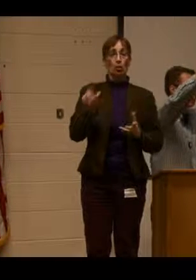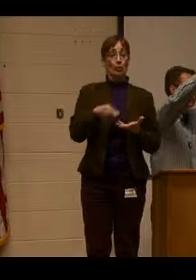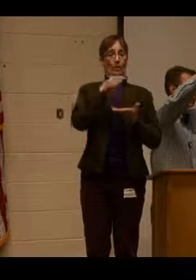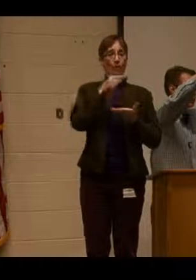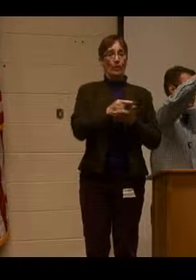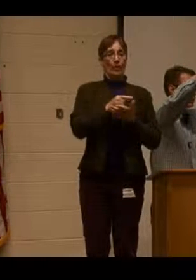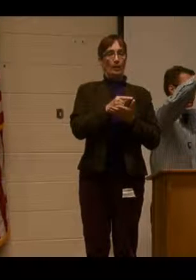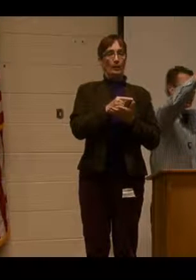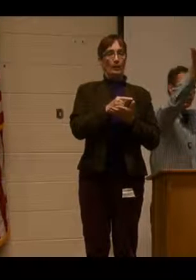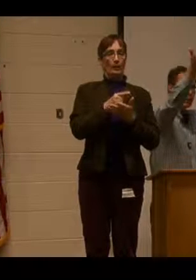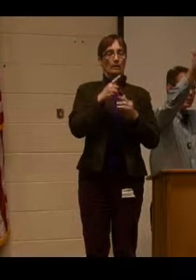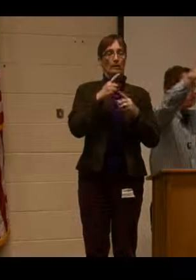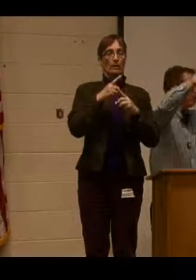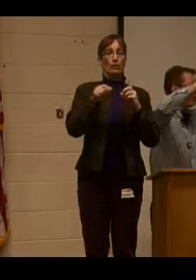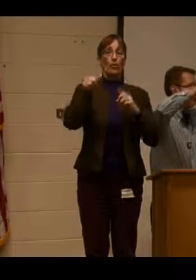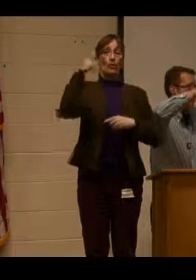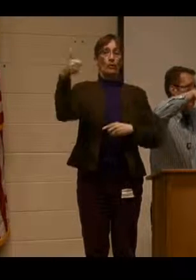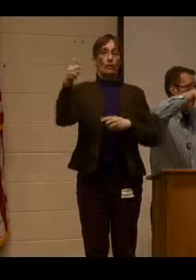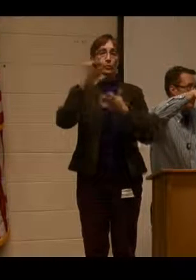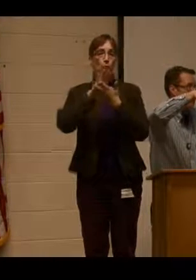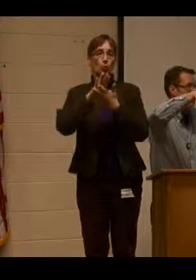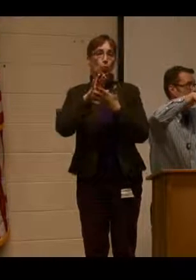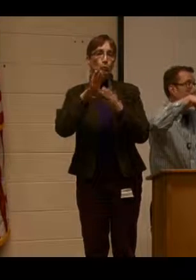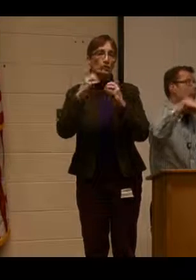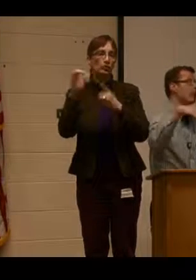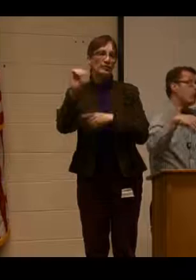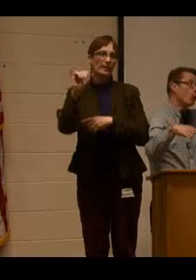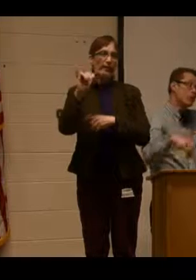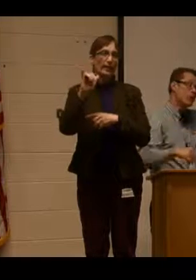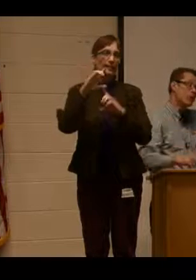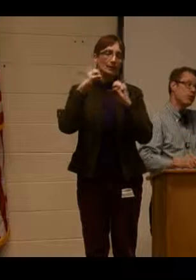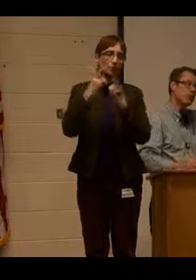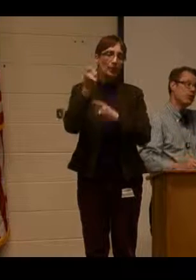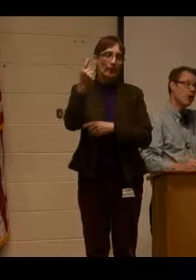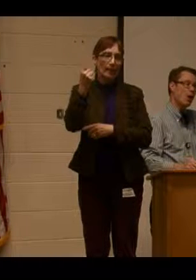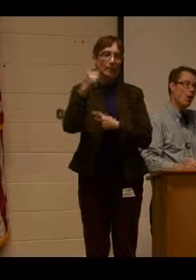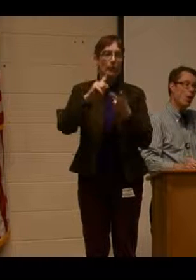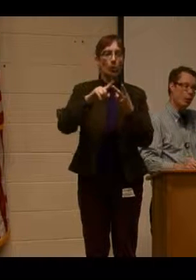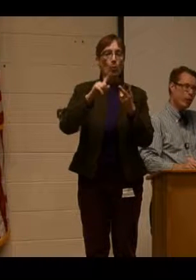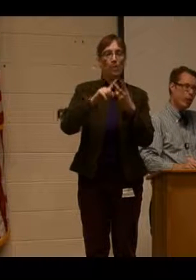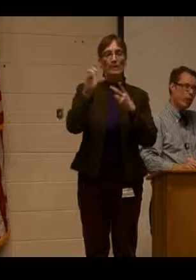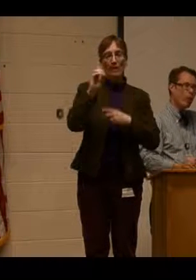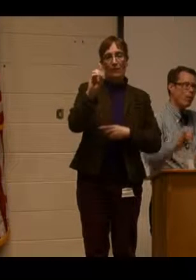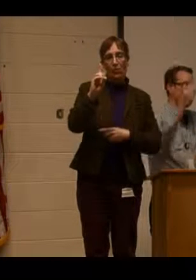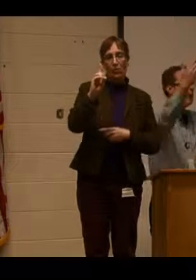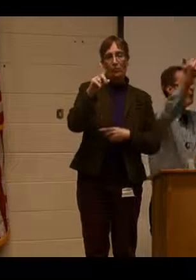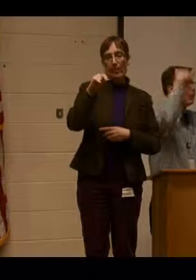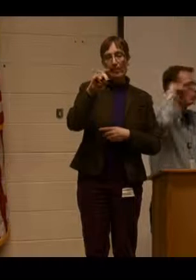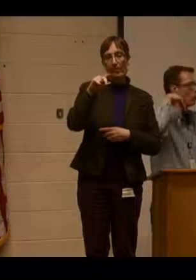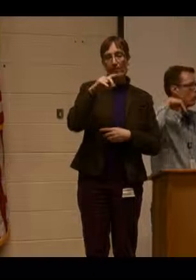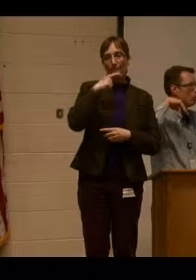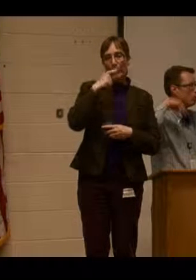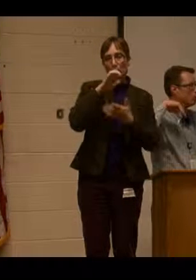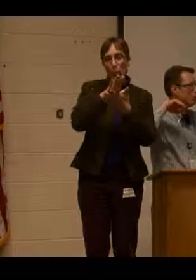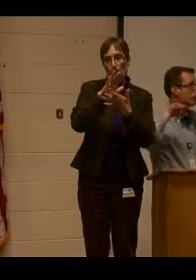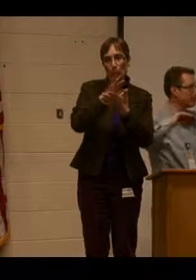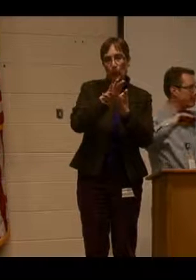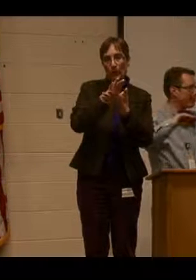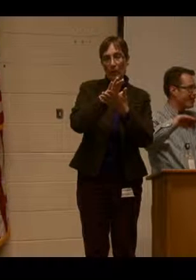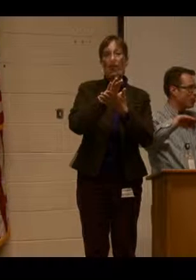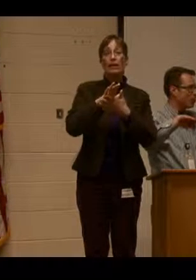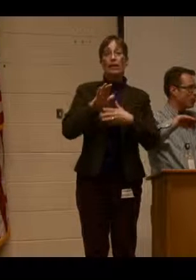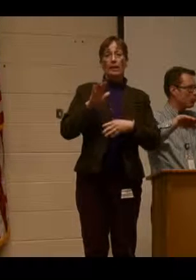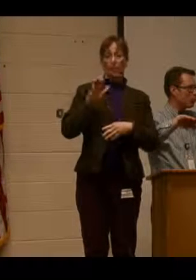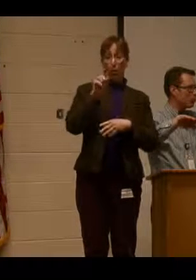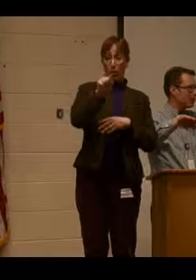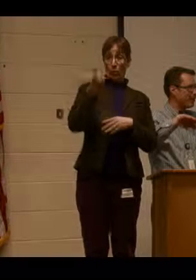11, DPS. Those districts hold the diploma and they enroll into our Bridges to Life program. They might